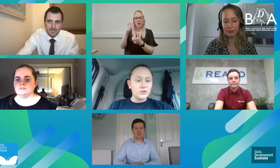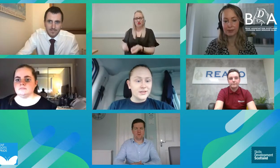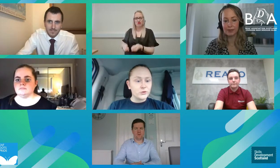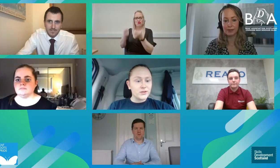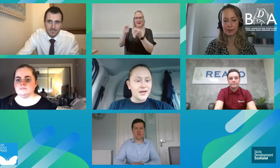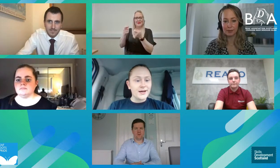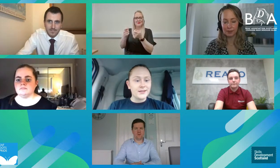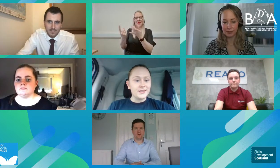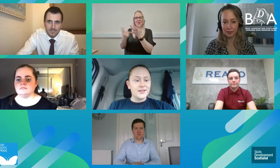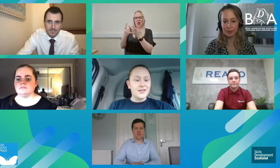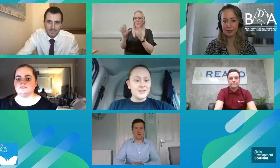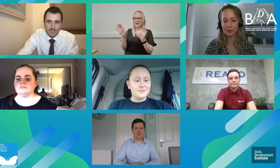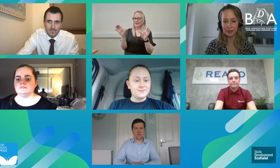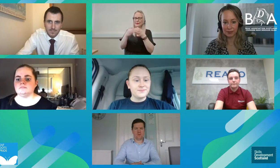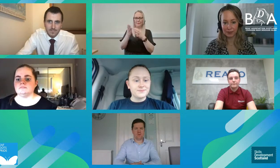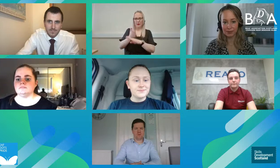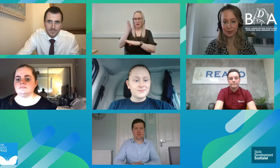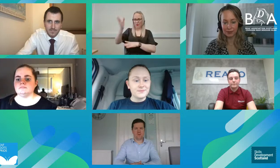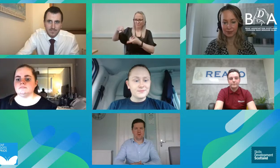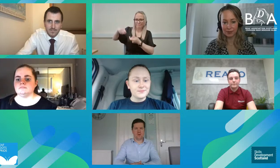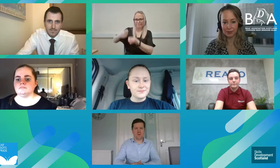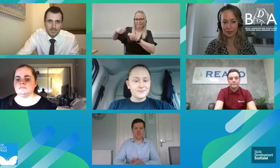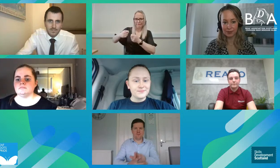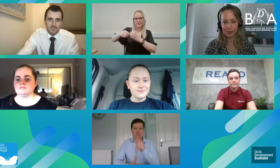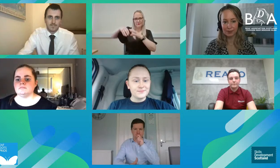appropriate team would deal with that.